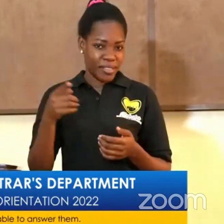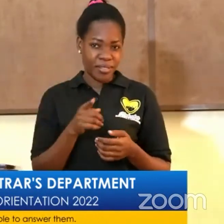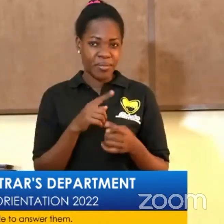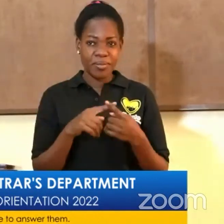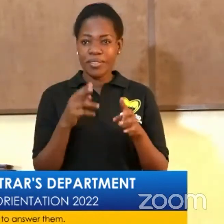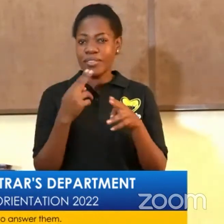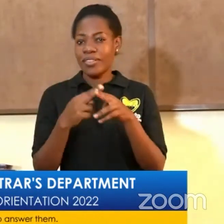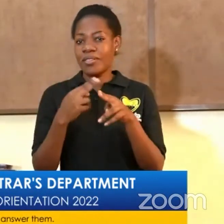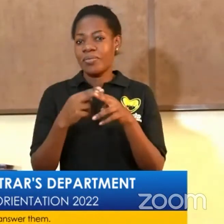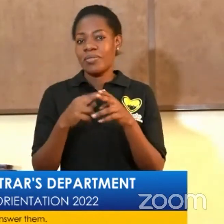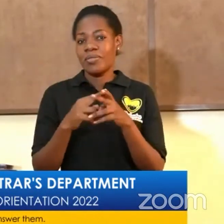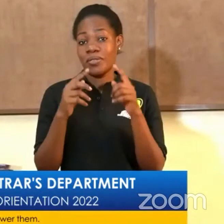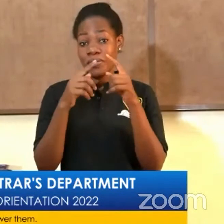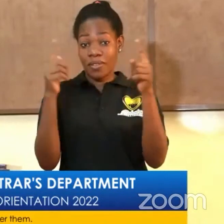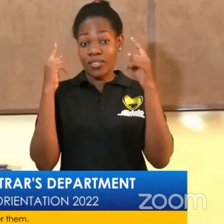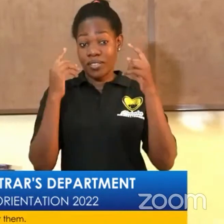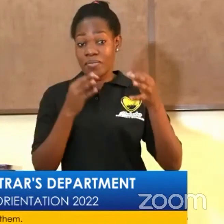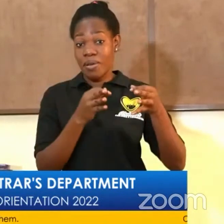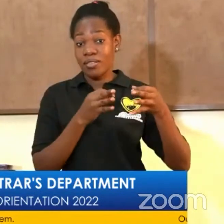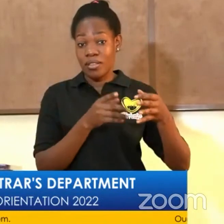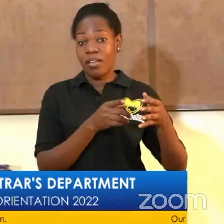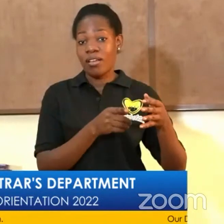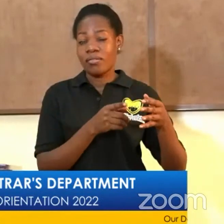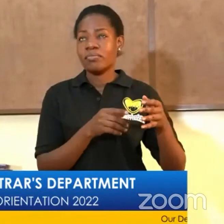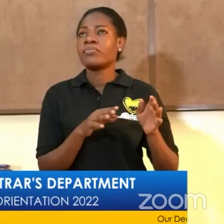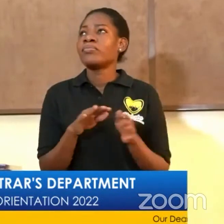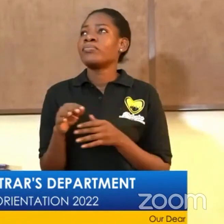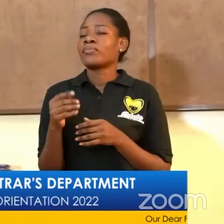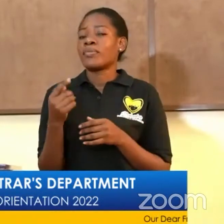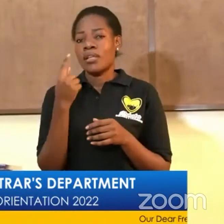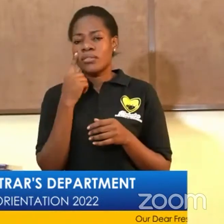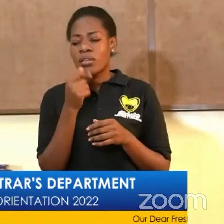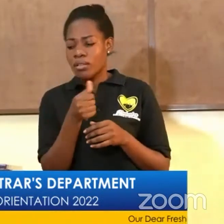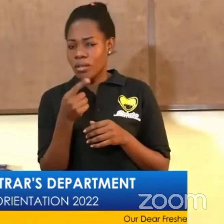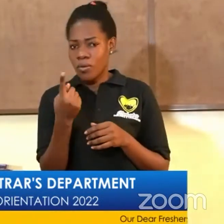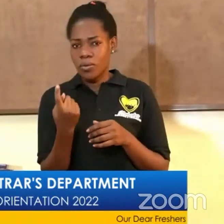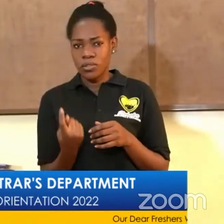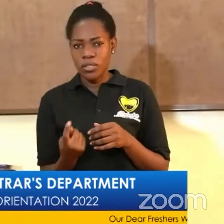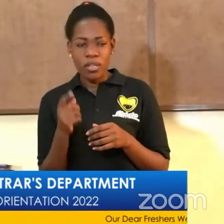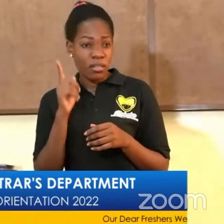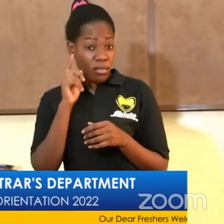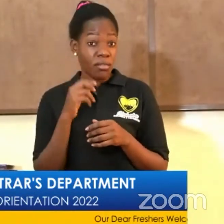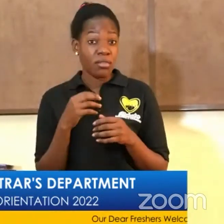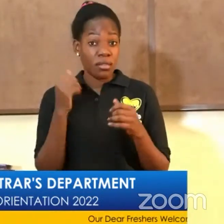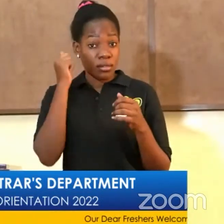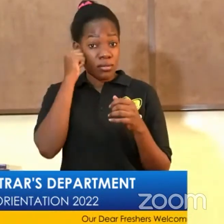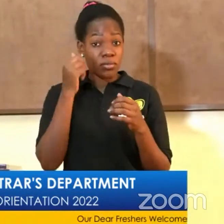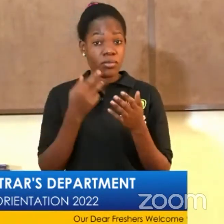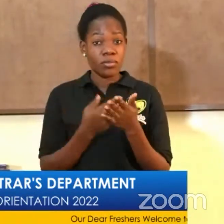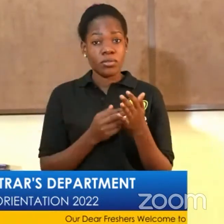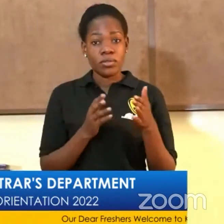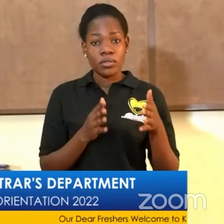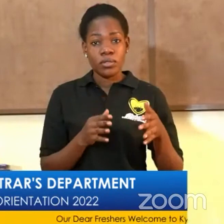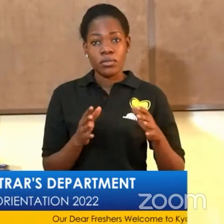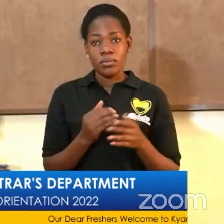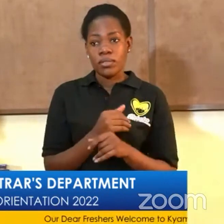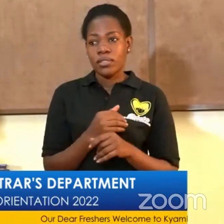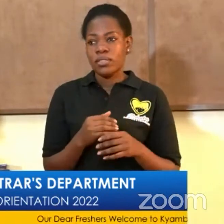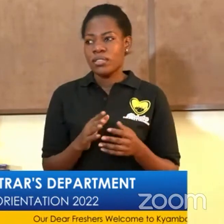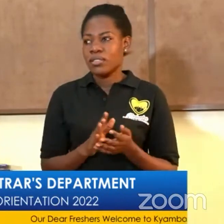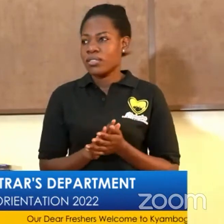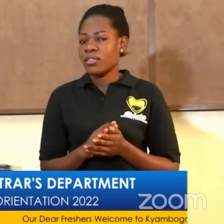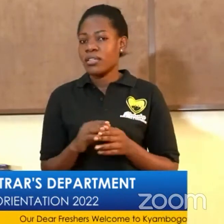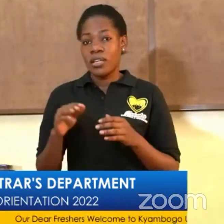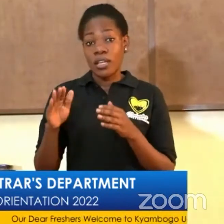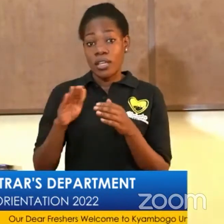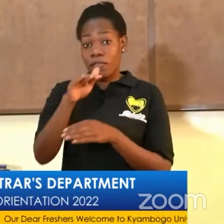BASA. Then I can see another question here. I think the academic registrars missed it. At what time do evening lectures start and